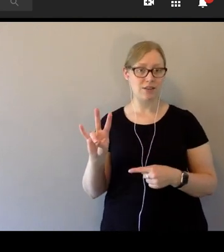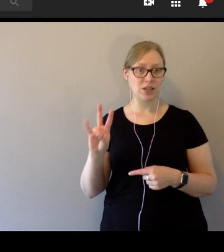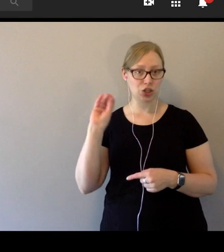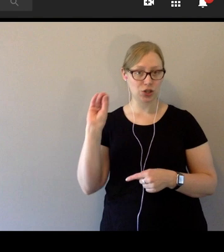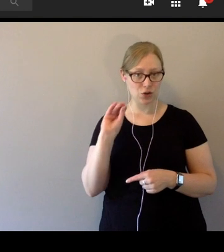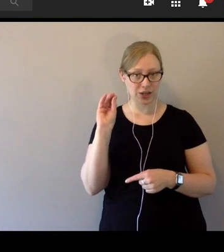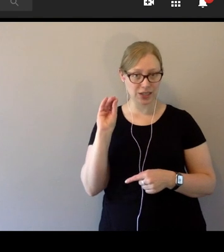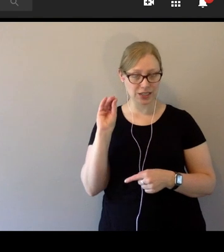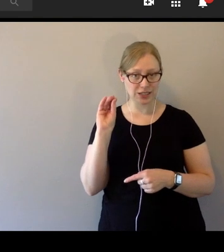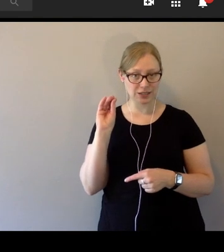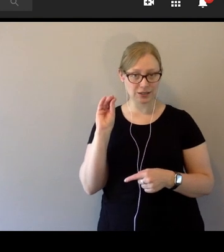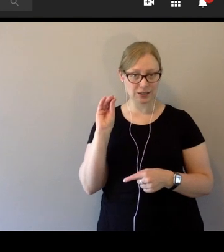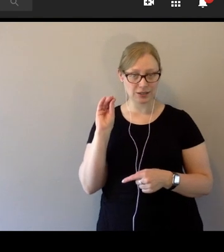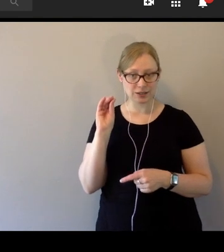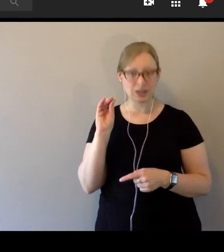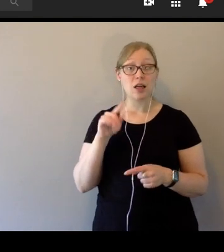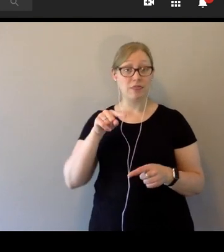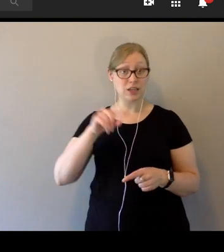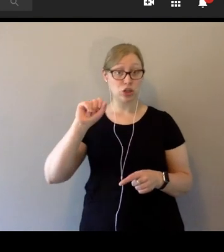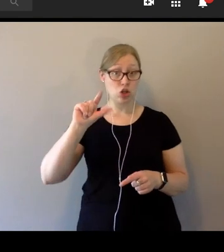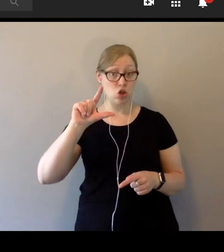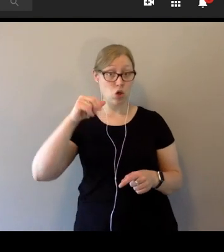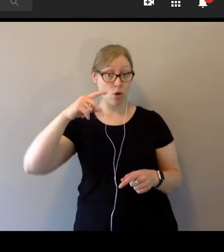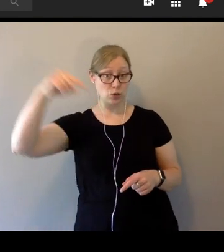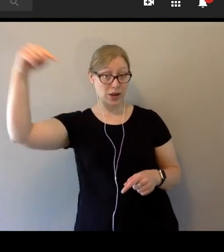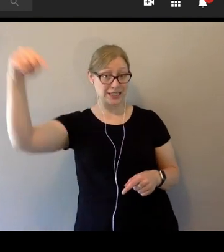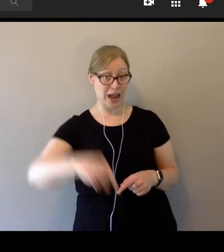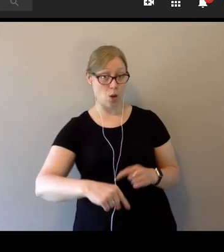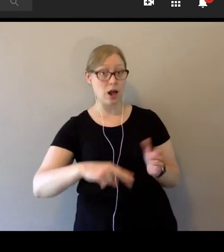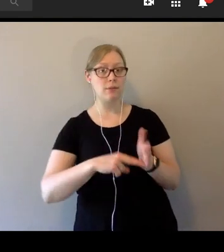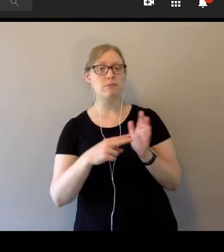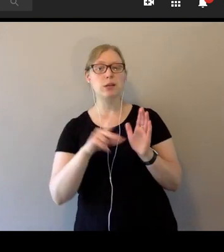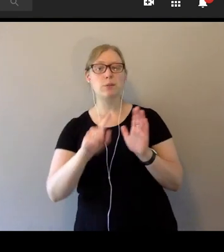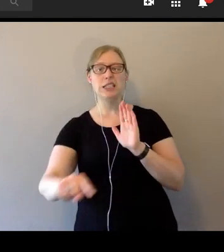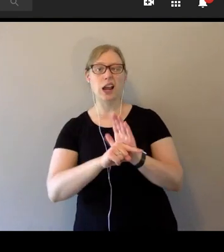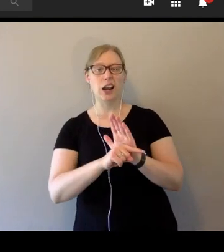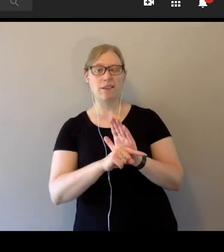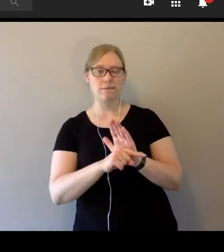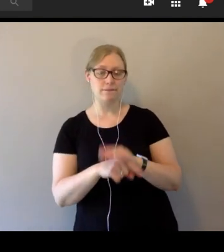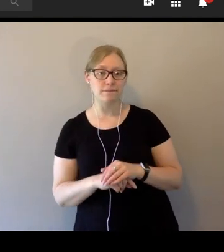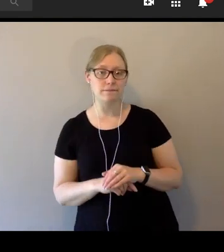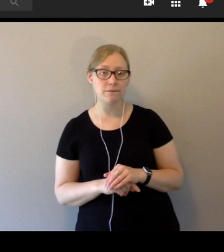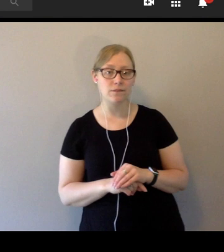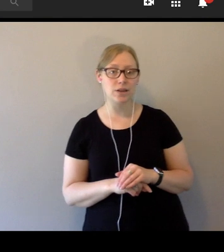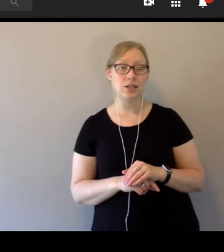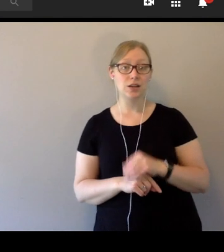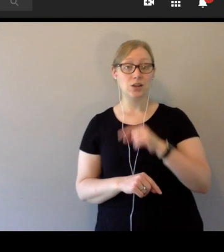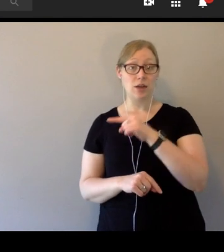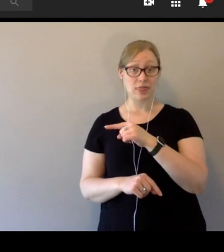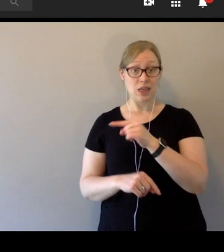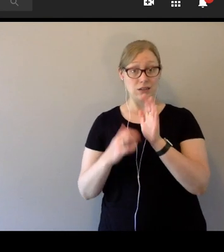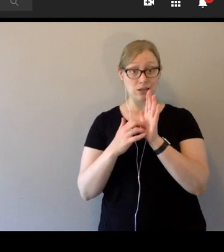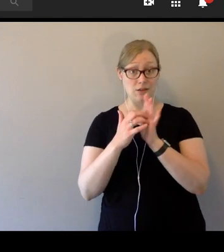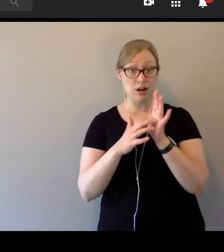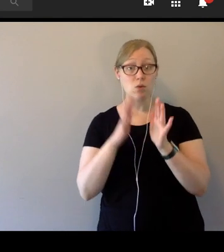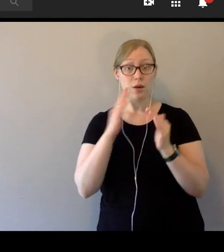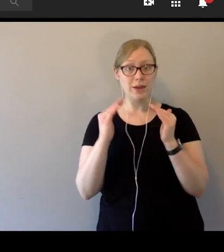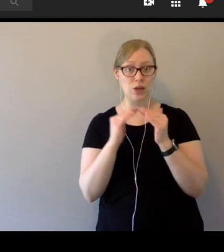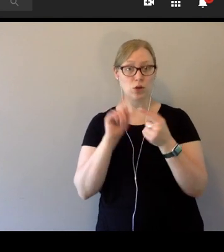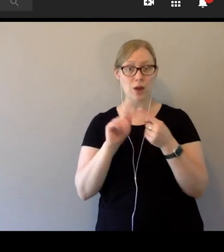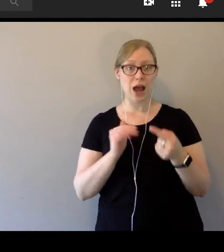this slope is going down, so we have to put a negative sign in front of that, and this is going to be equal to our slope. And so we can do that